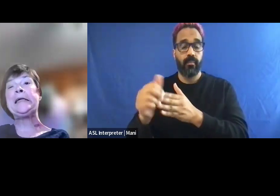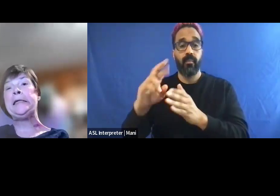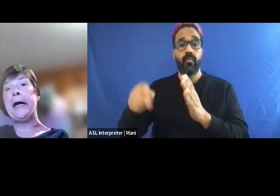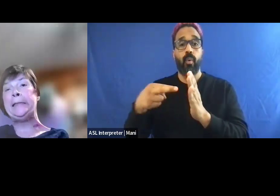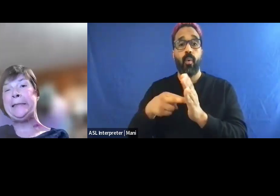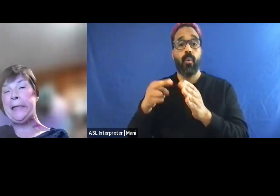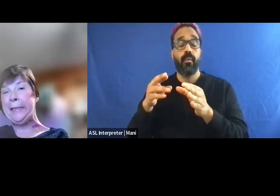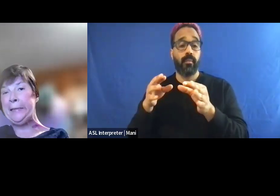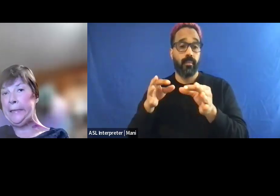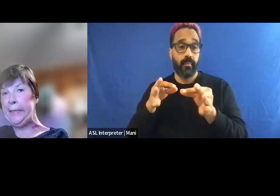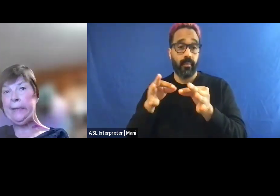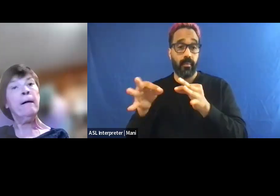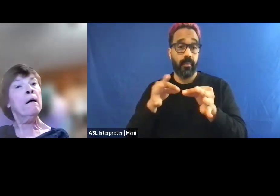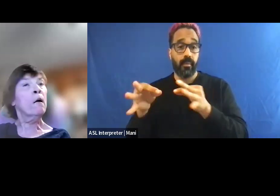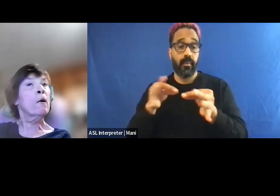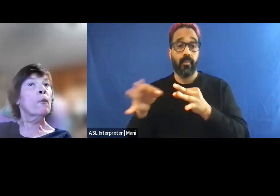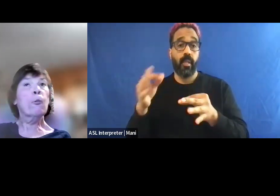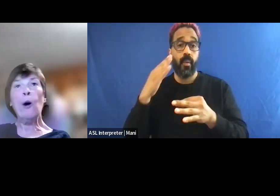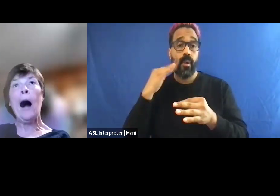why things are changing,